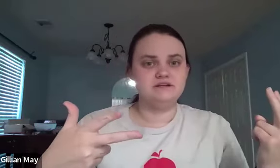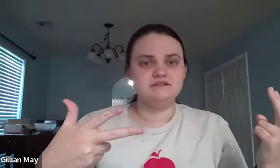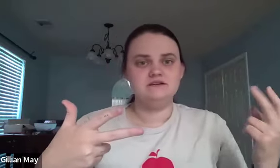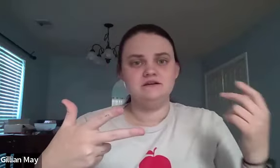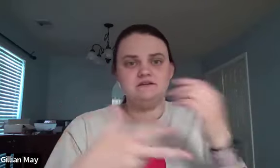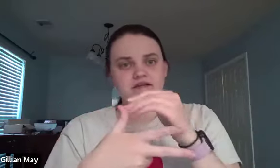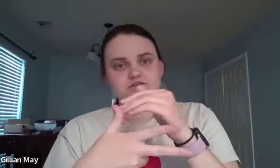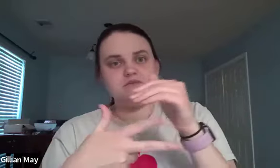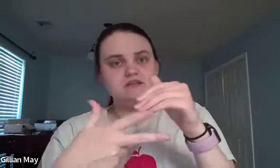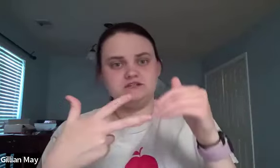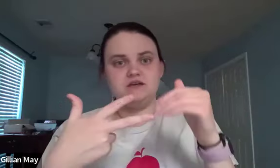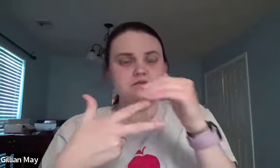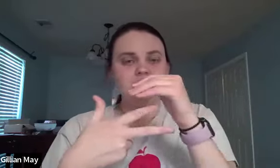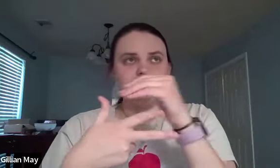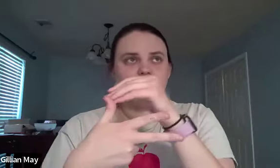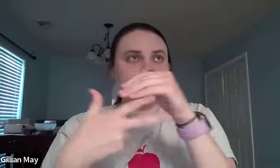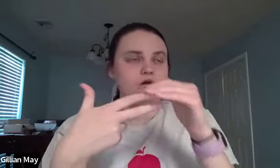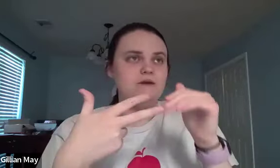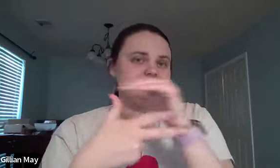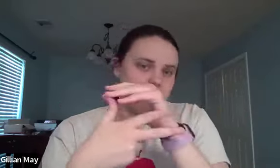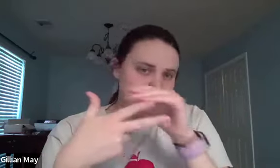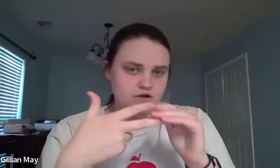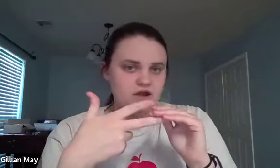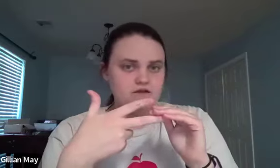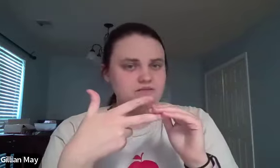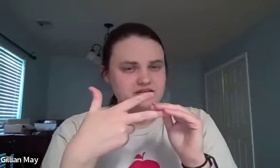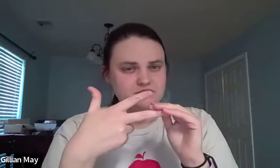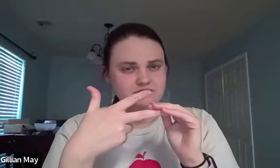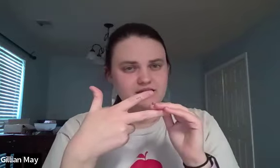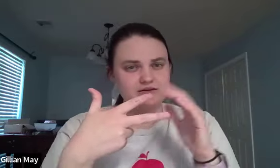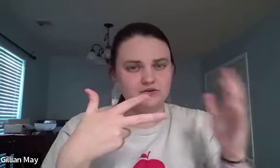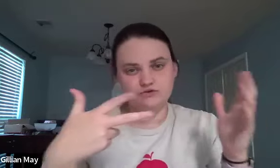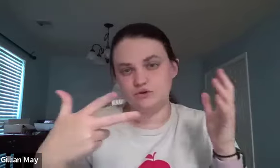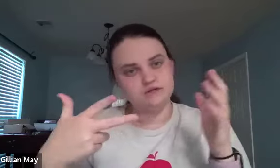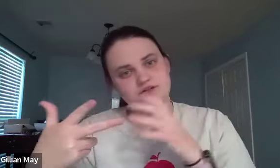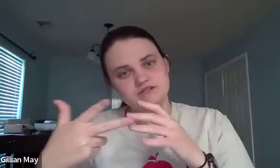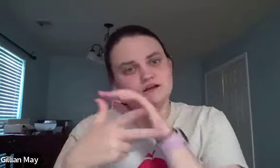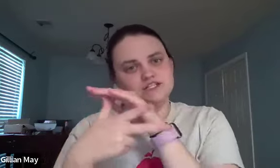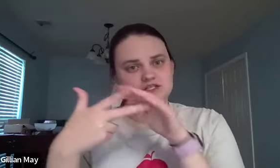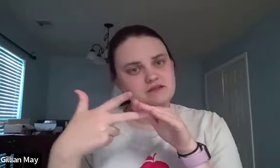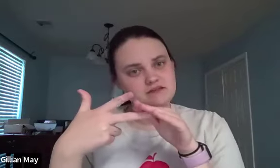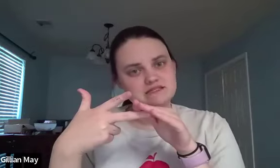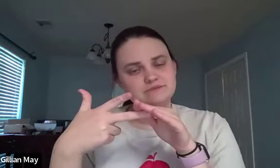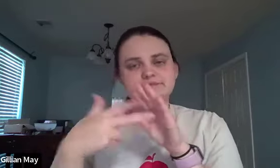siblings. Like here's me, here's them. You could already tell them where they are in the placement of like who's oldest, who's youngest just by this.